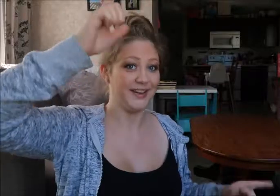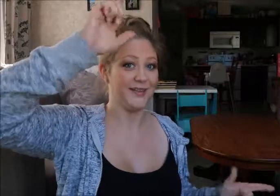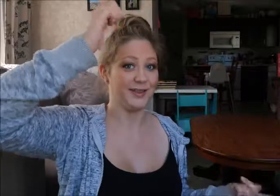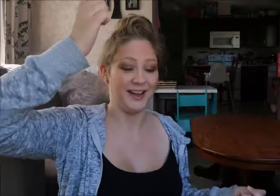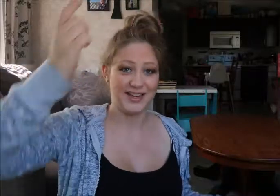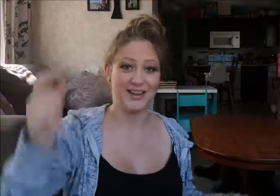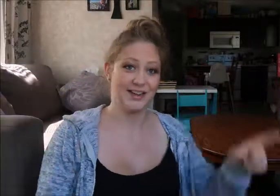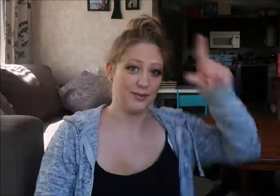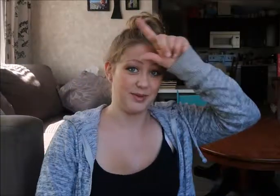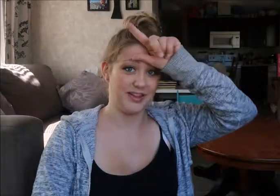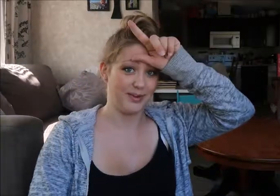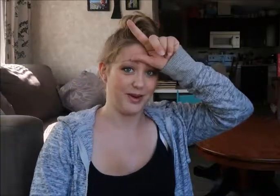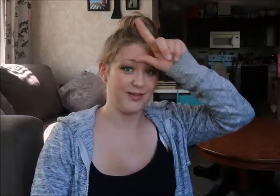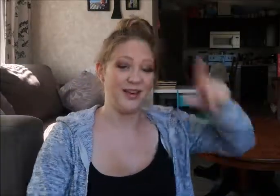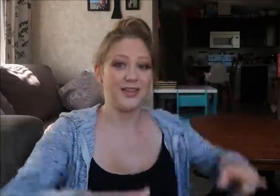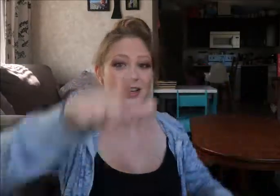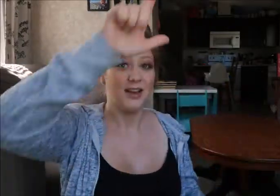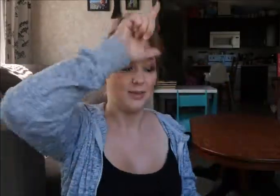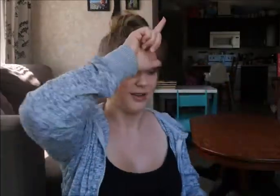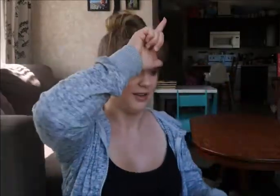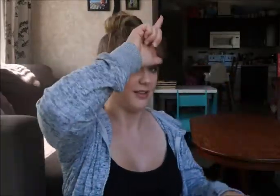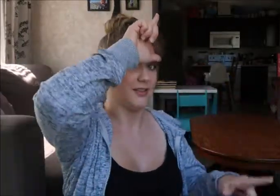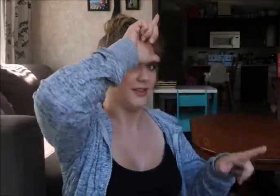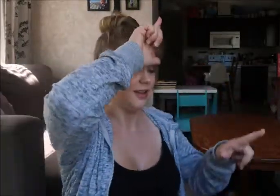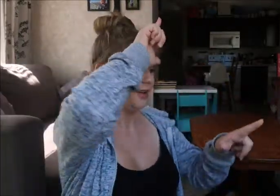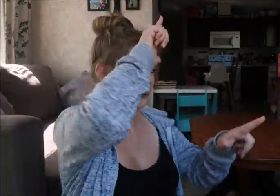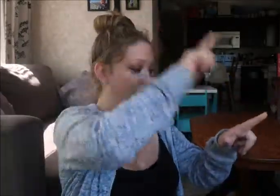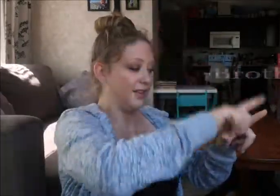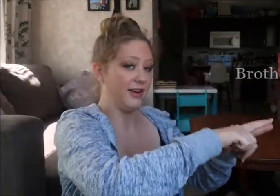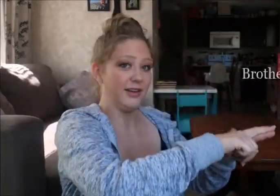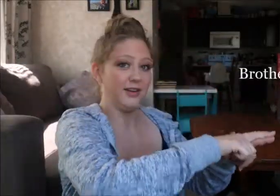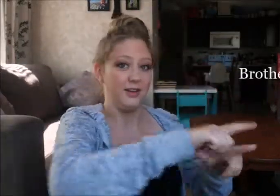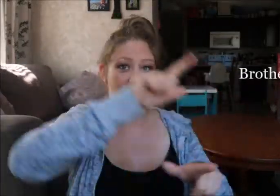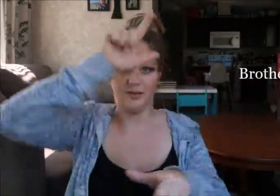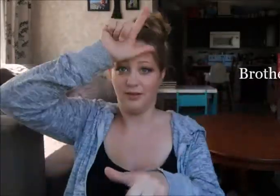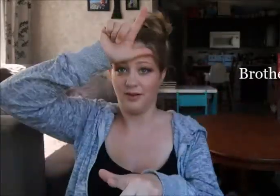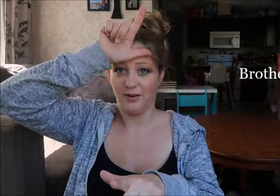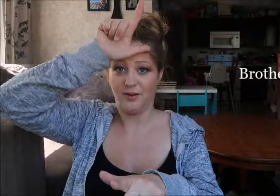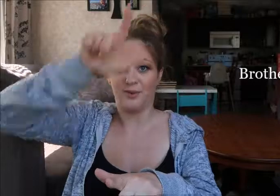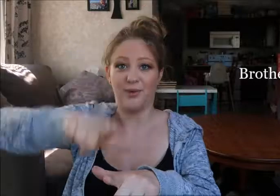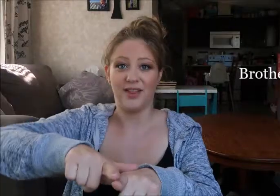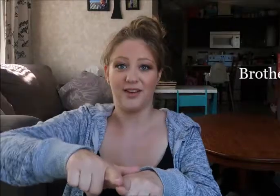if you're left-handed, it would be the other way around. But this is brother, brother,